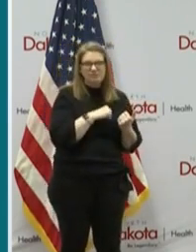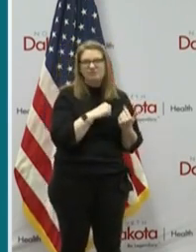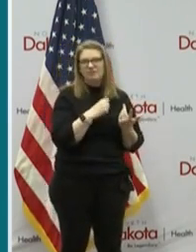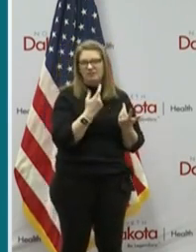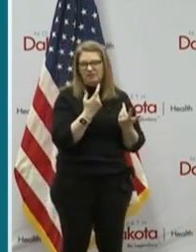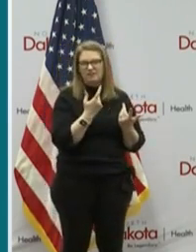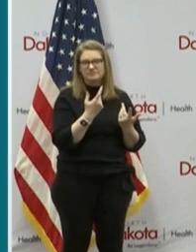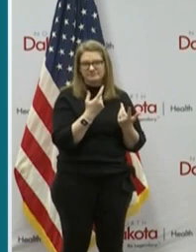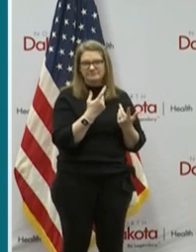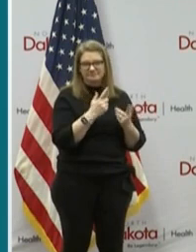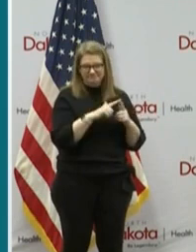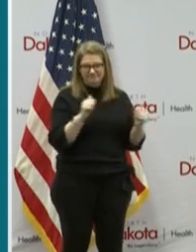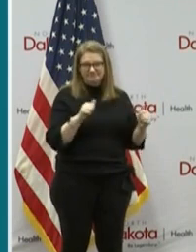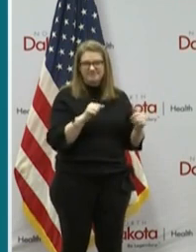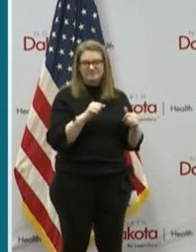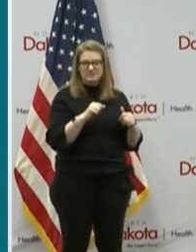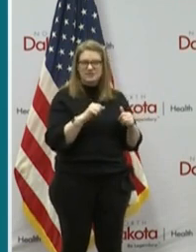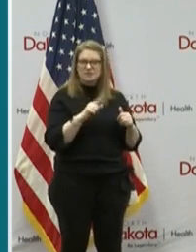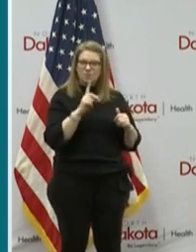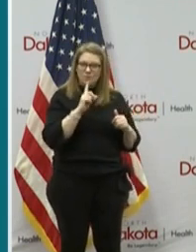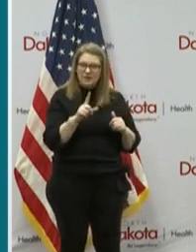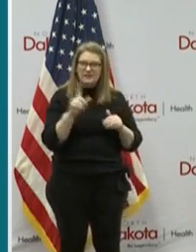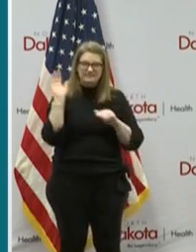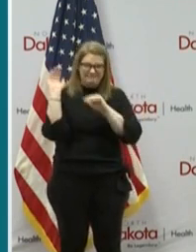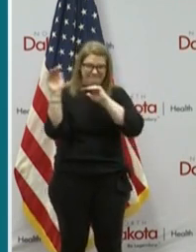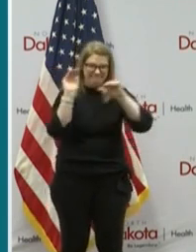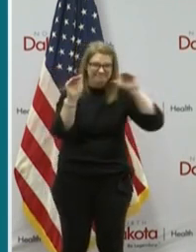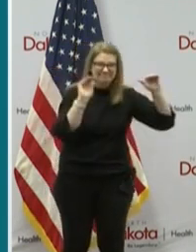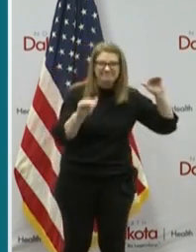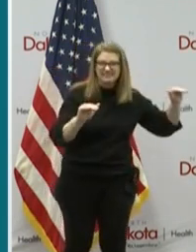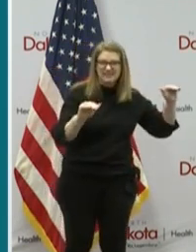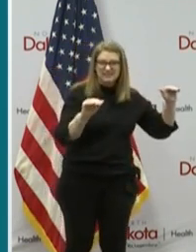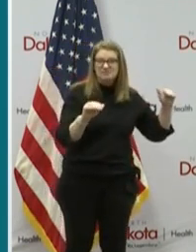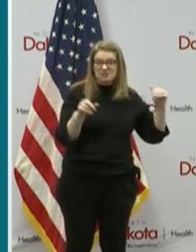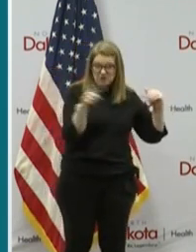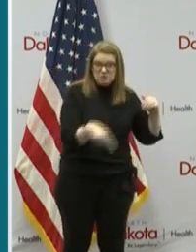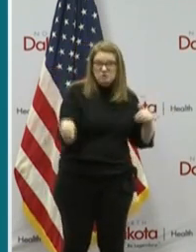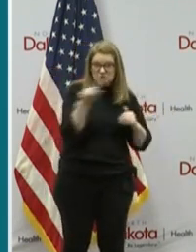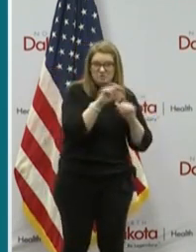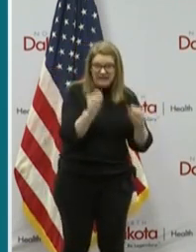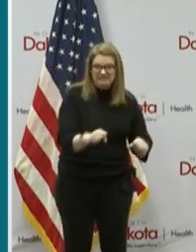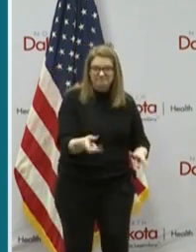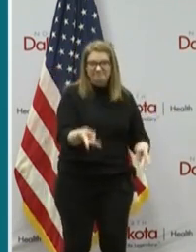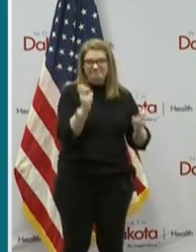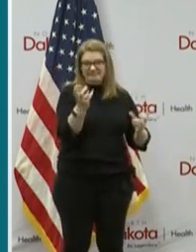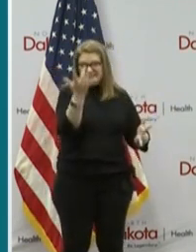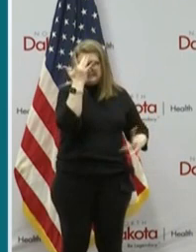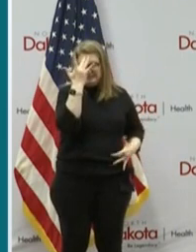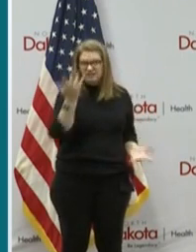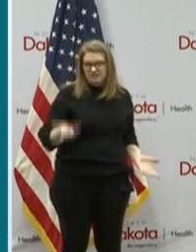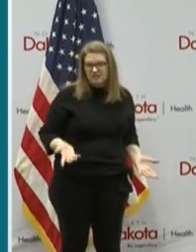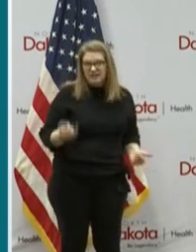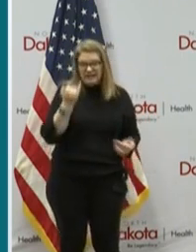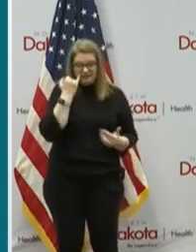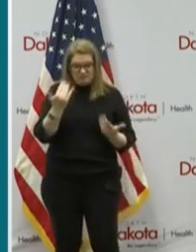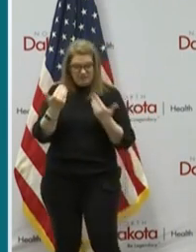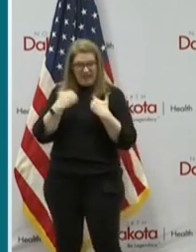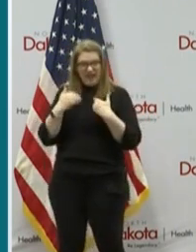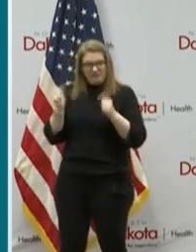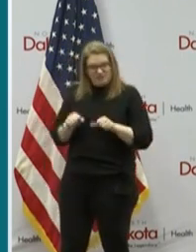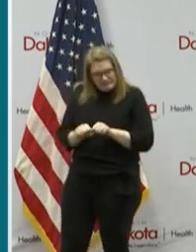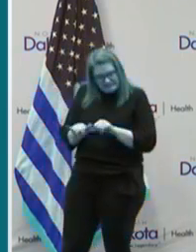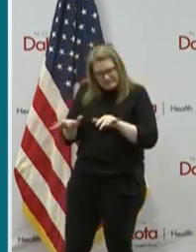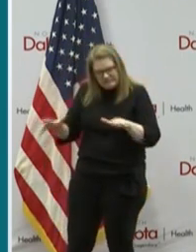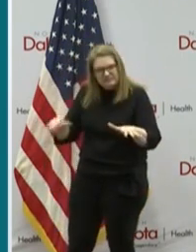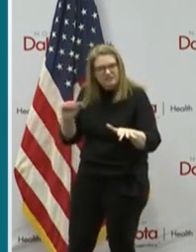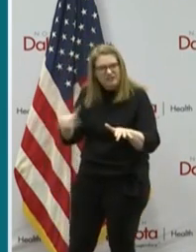this touches everyone, and everyone, regardless of your age. If you have it, you can be someone who spreads it to others, and while it may not be fatal